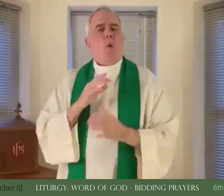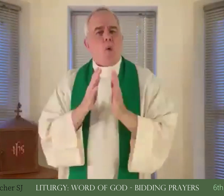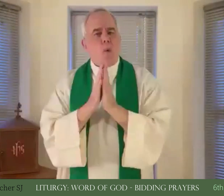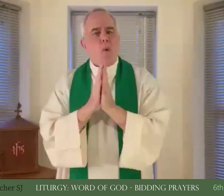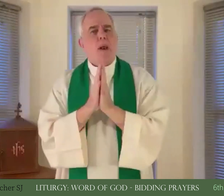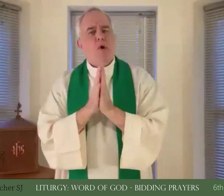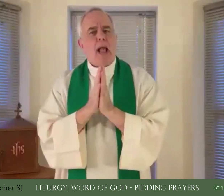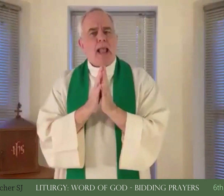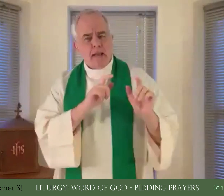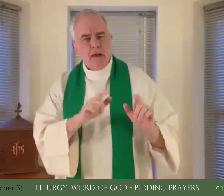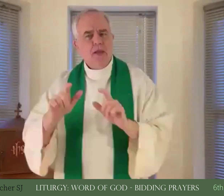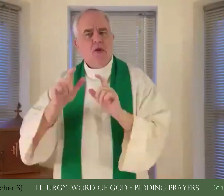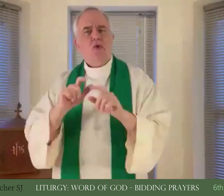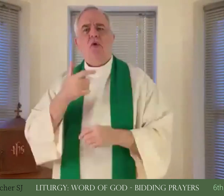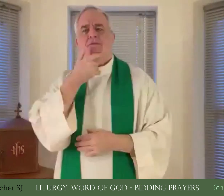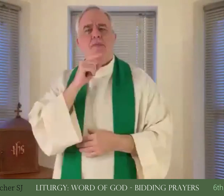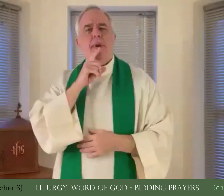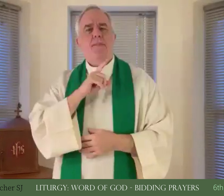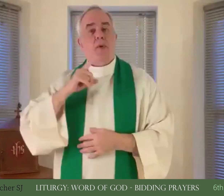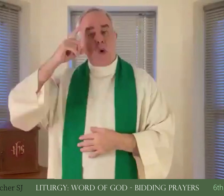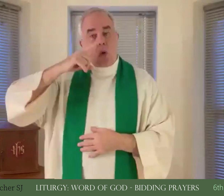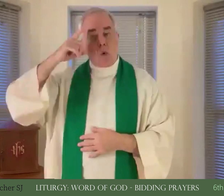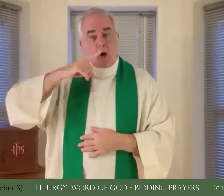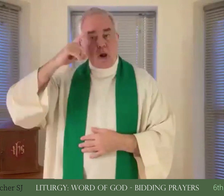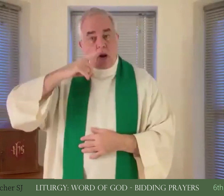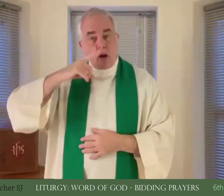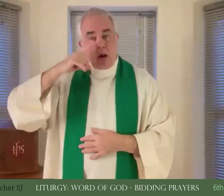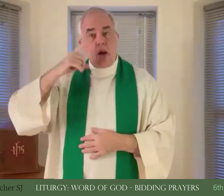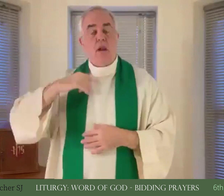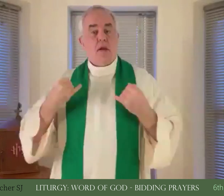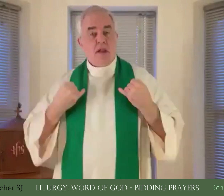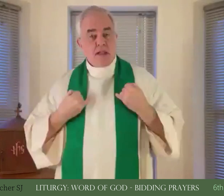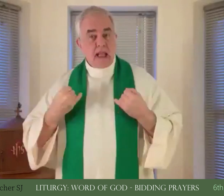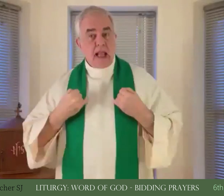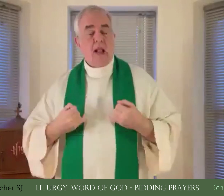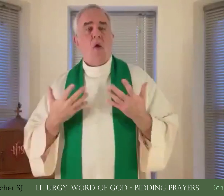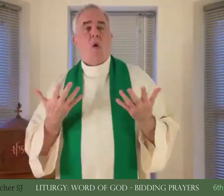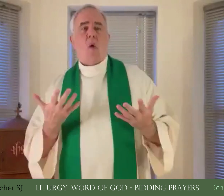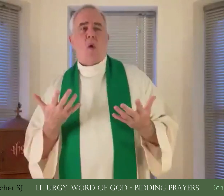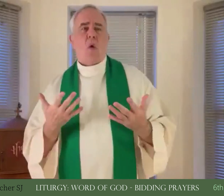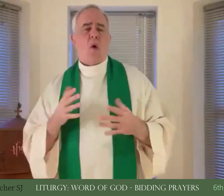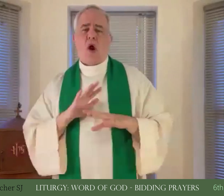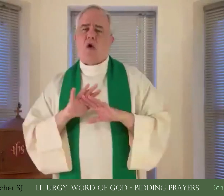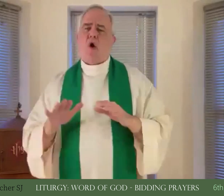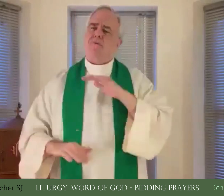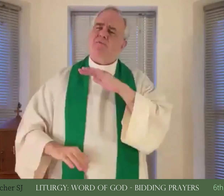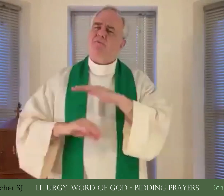We pray continue for people who are ill, sick, or not